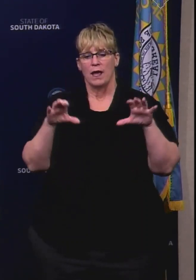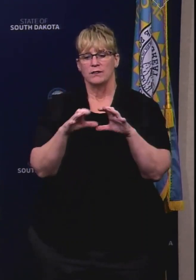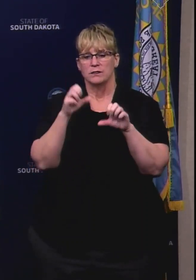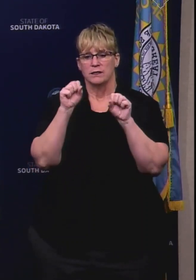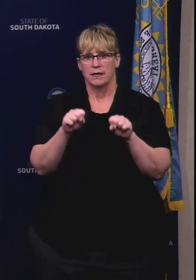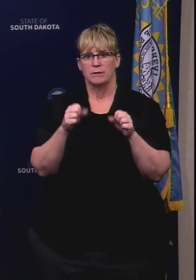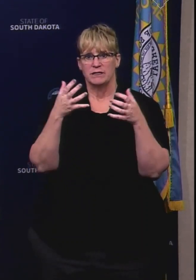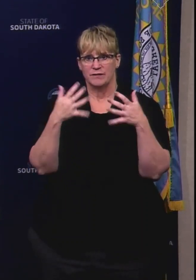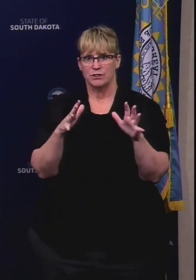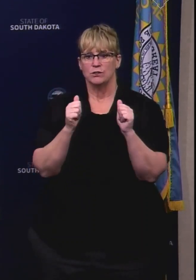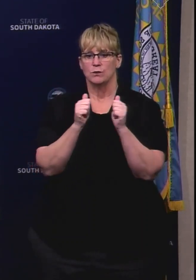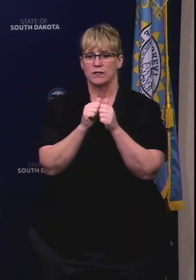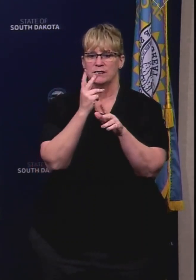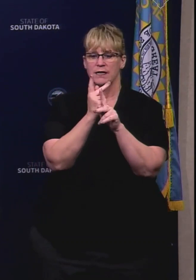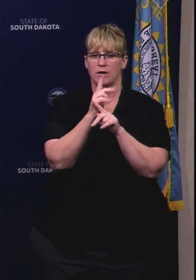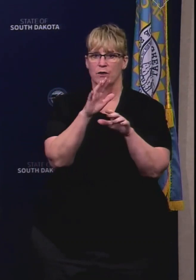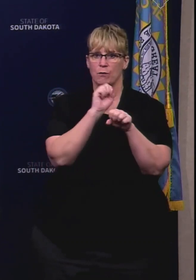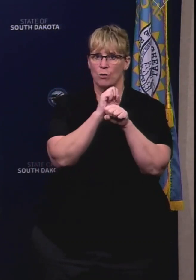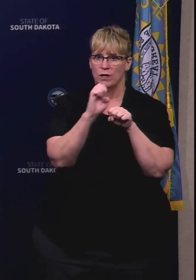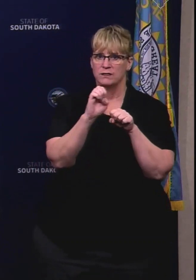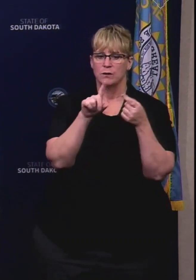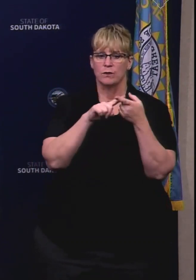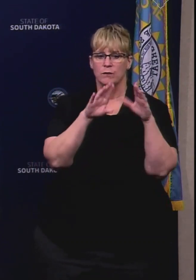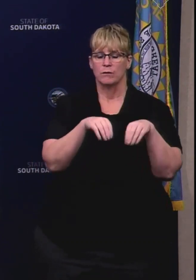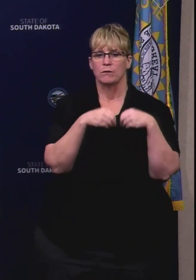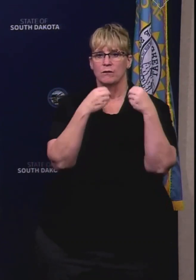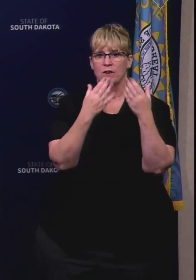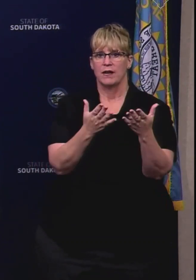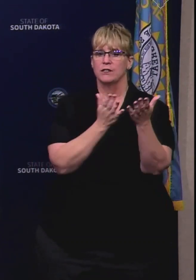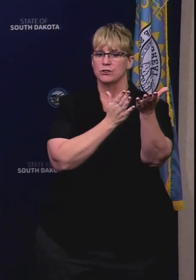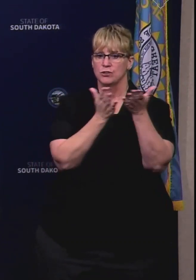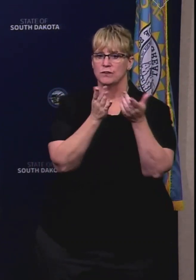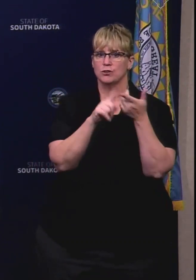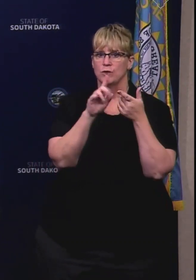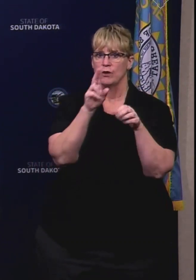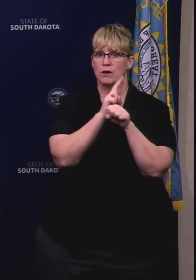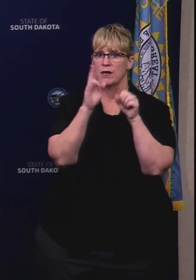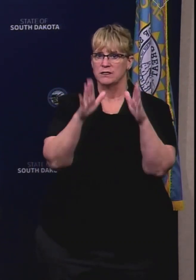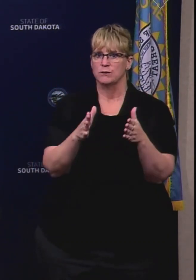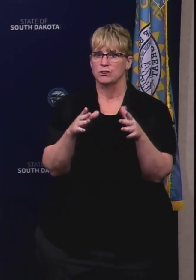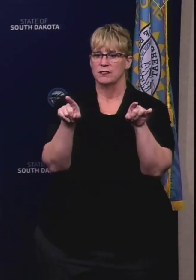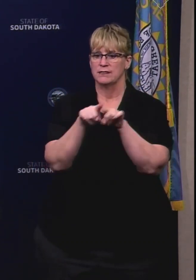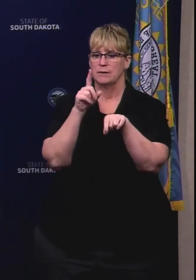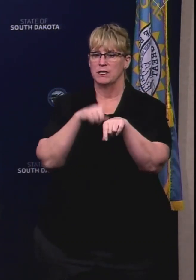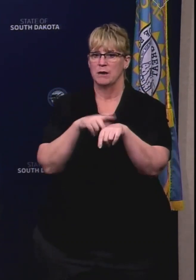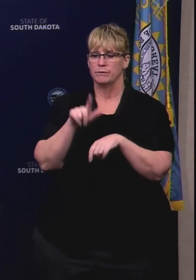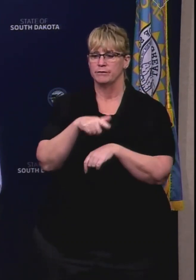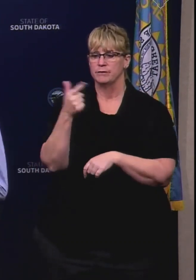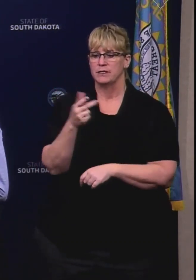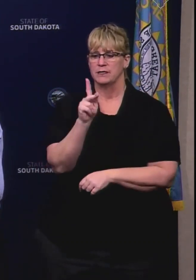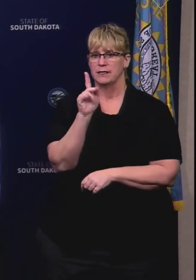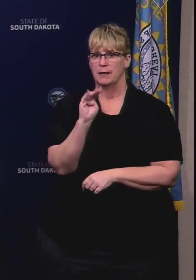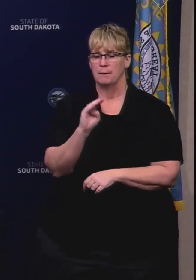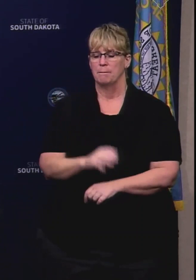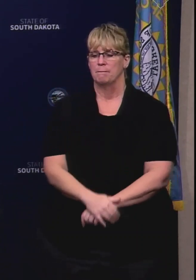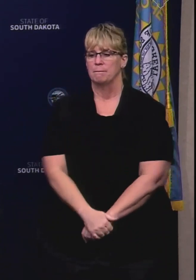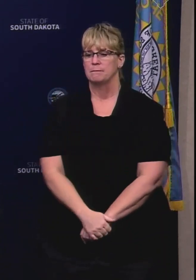taken as well to take care of their employees while they're providing services to their customers. So with that, I'll turn it over to Kim.